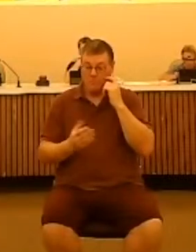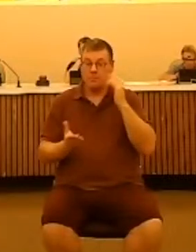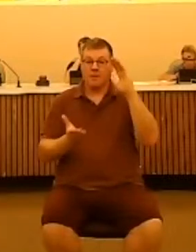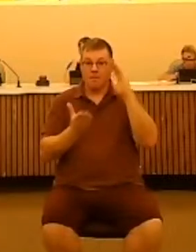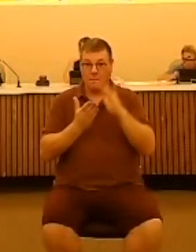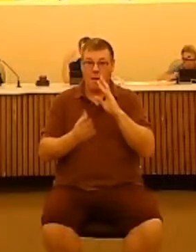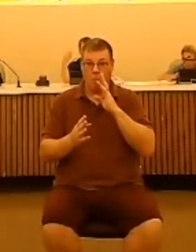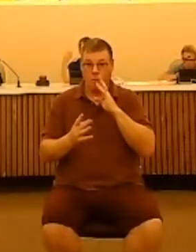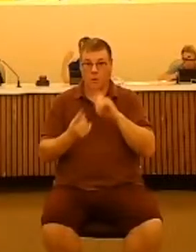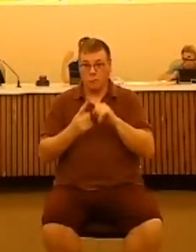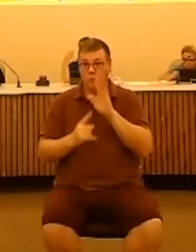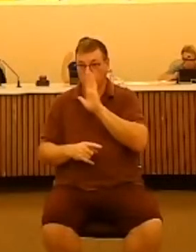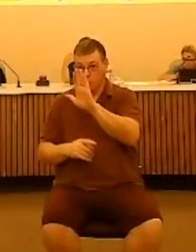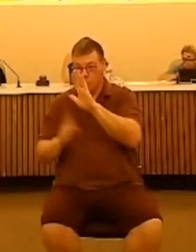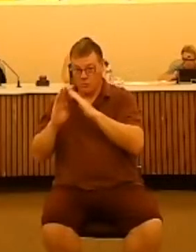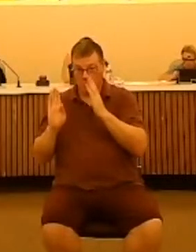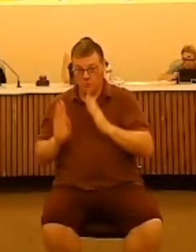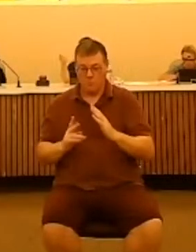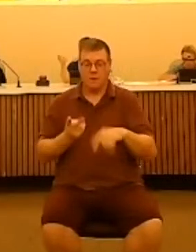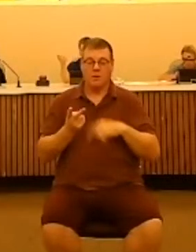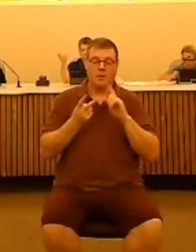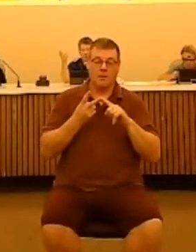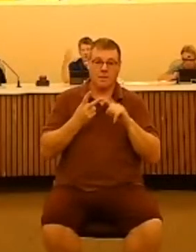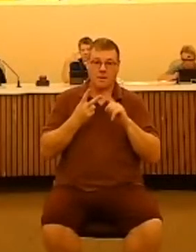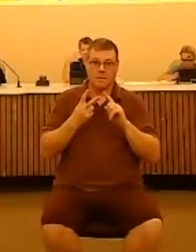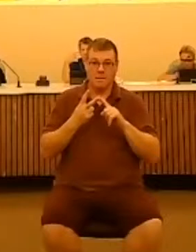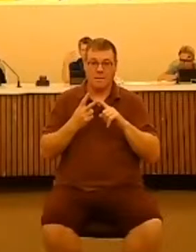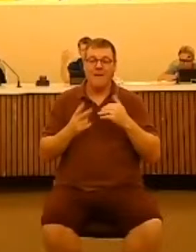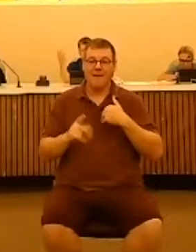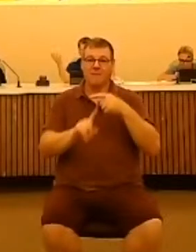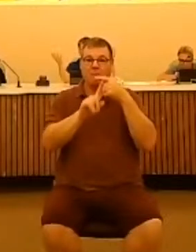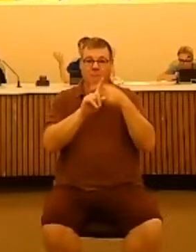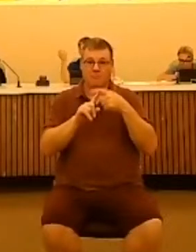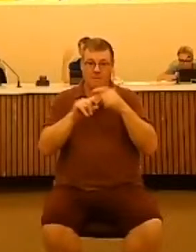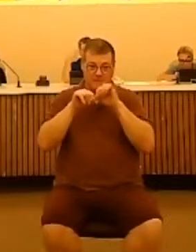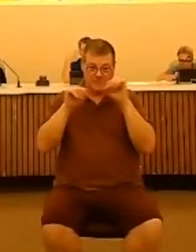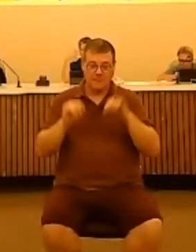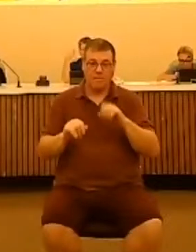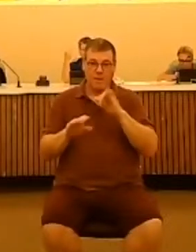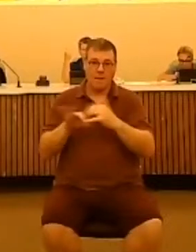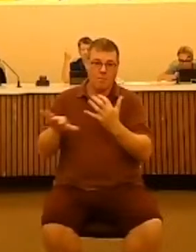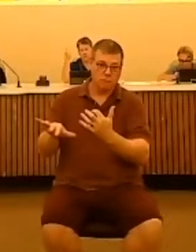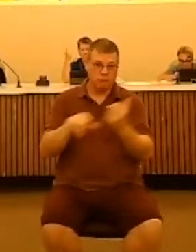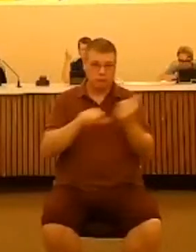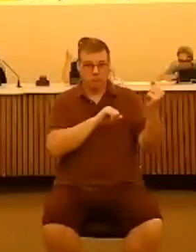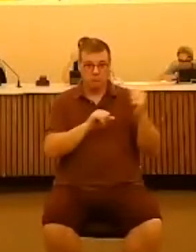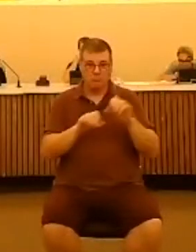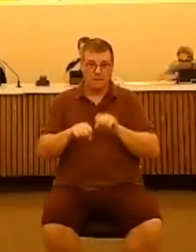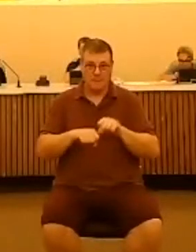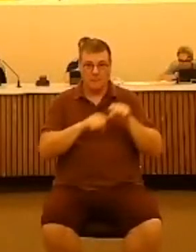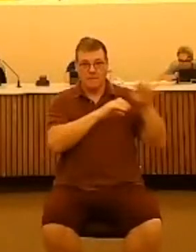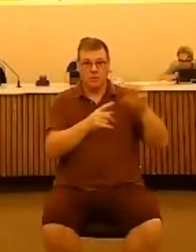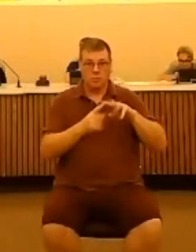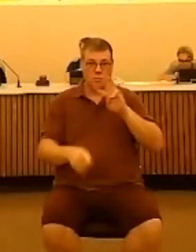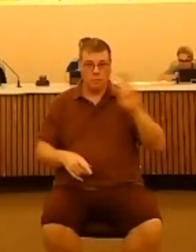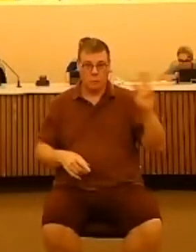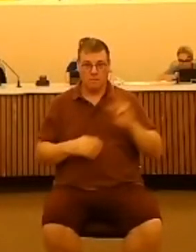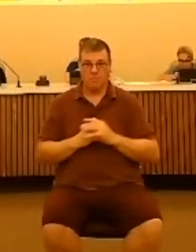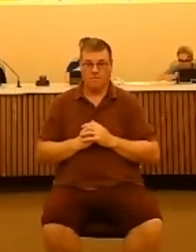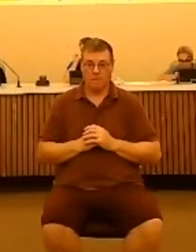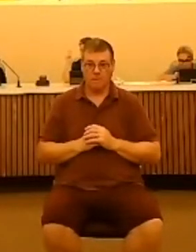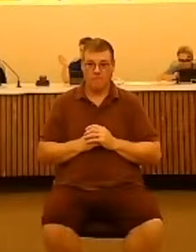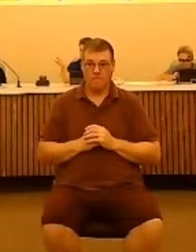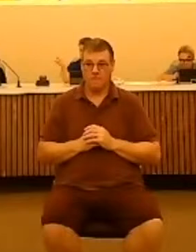water coming towards your house. And two, they would have positive systems that would actually pull the water away and ship it out to the west. Okay,